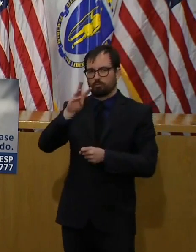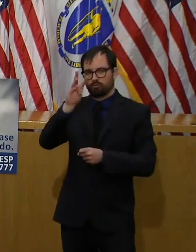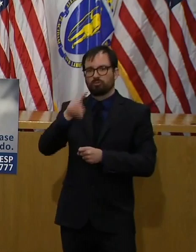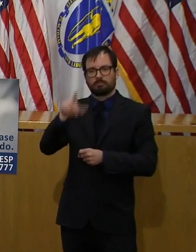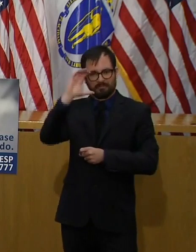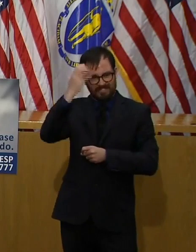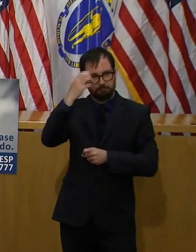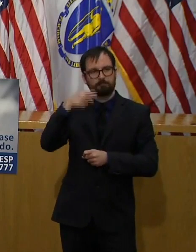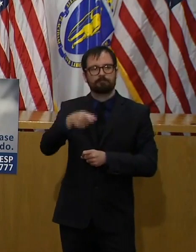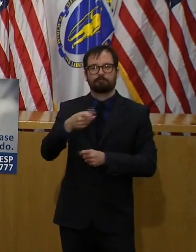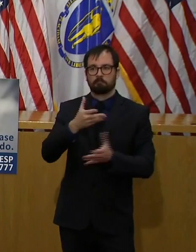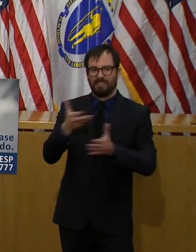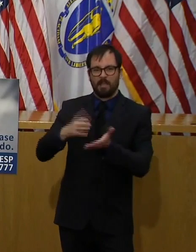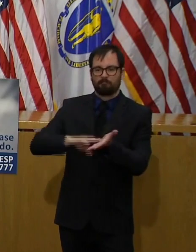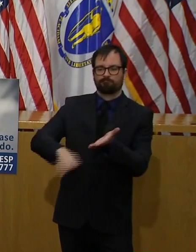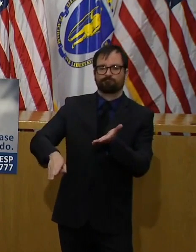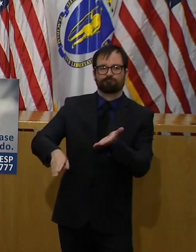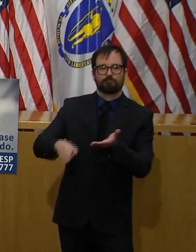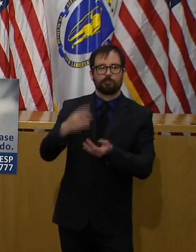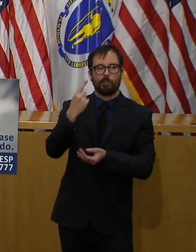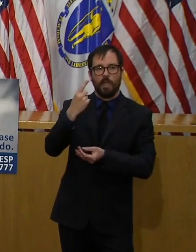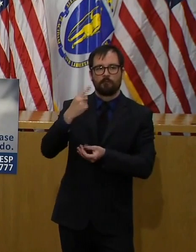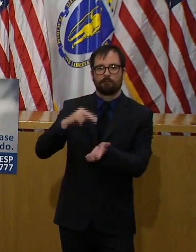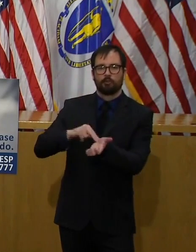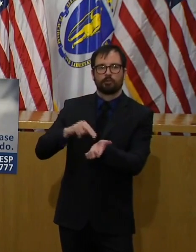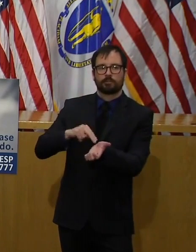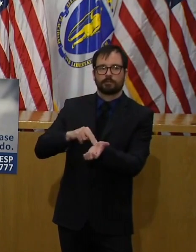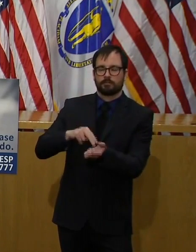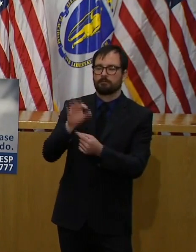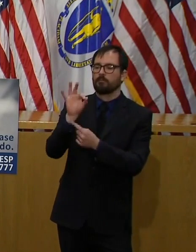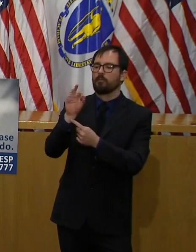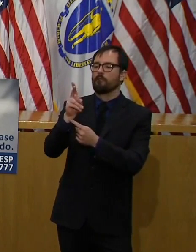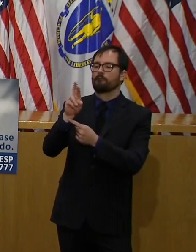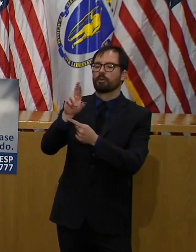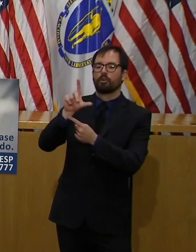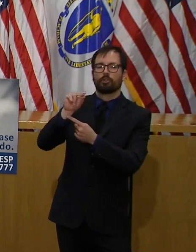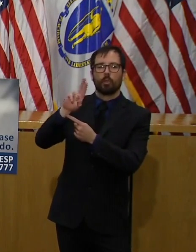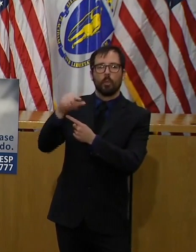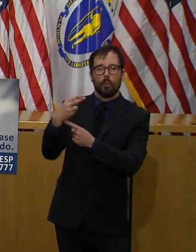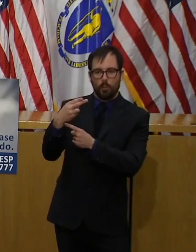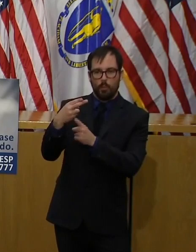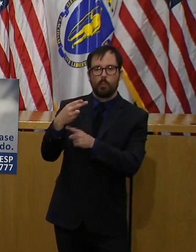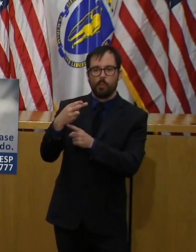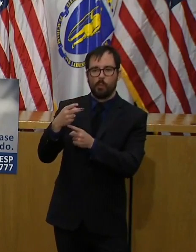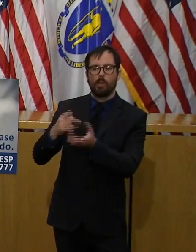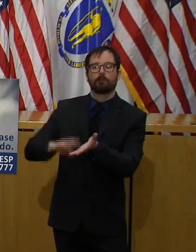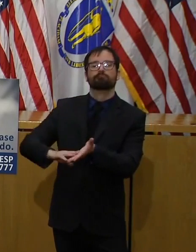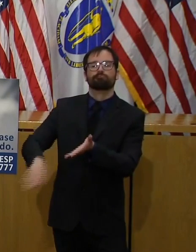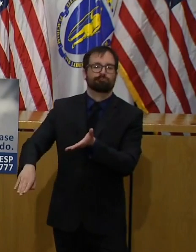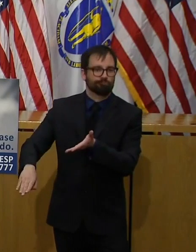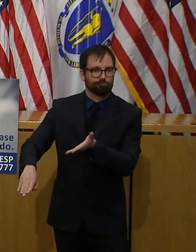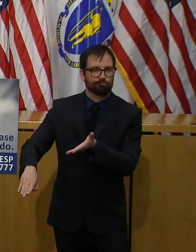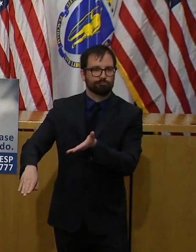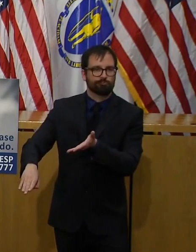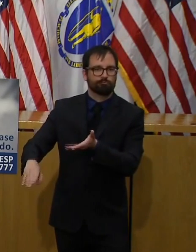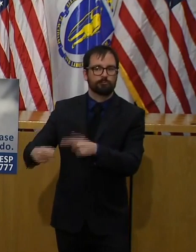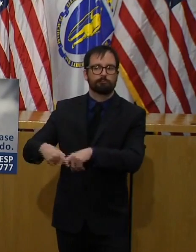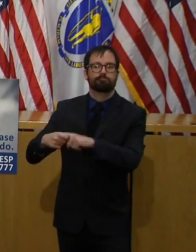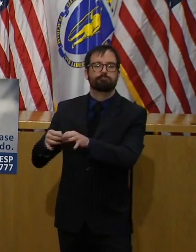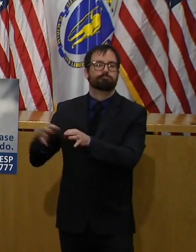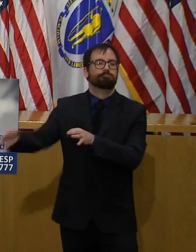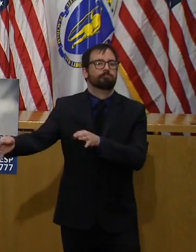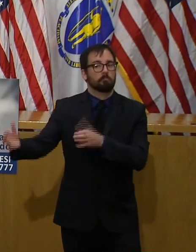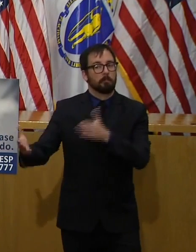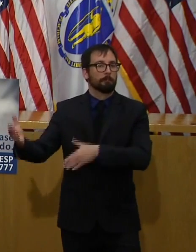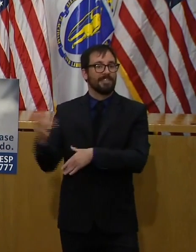if that's a concern for you. Well, one of the reasons we put, it's almost $1 billion now into the